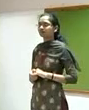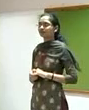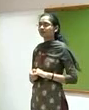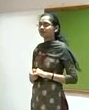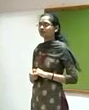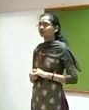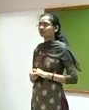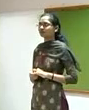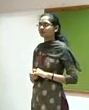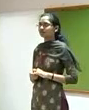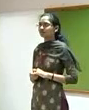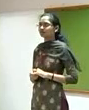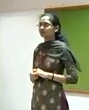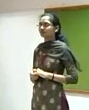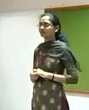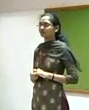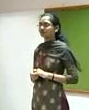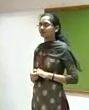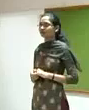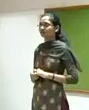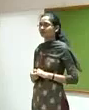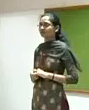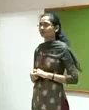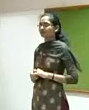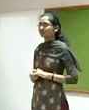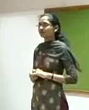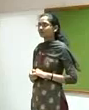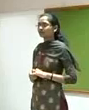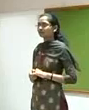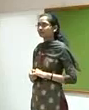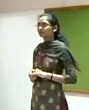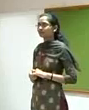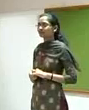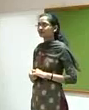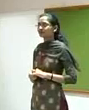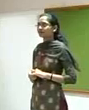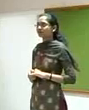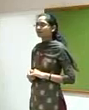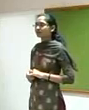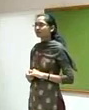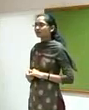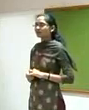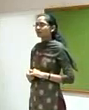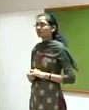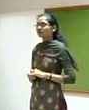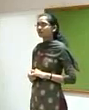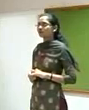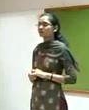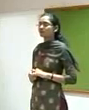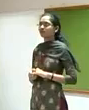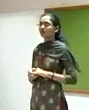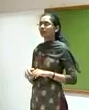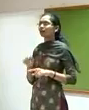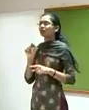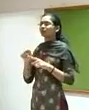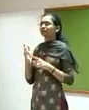building up will happen. I am only sort of saying, the way I understood my mandate for today morning was, there is no point